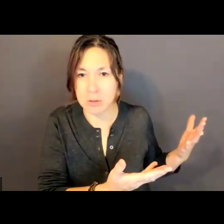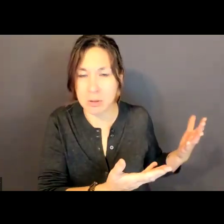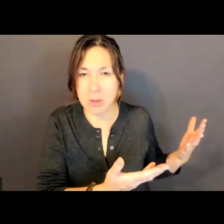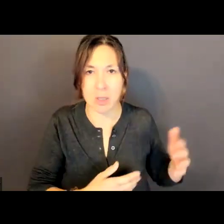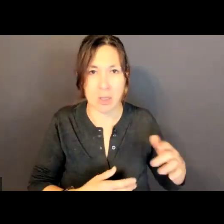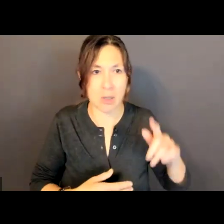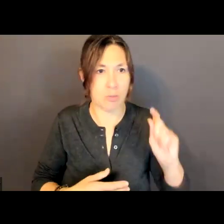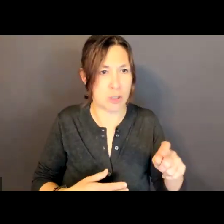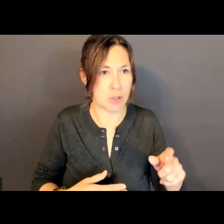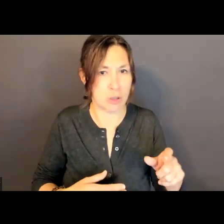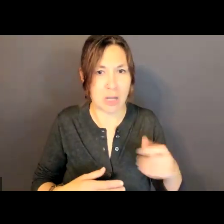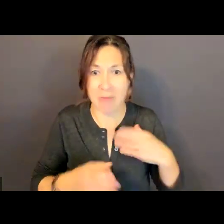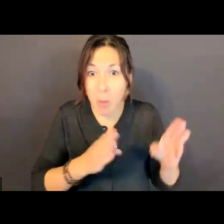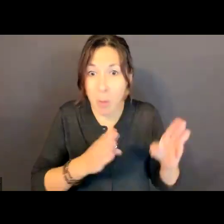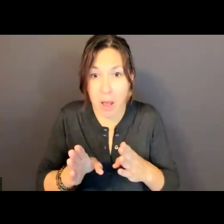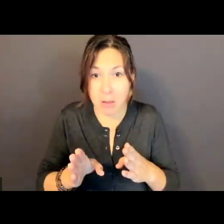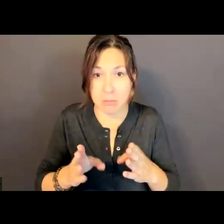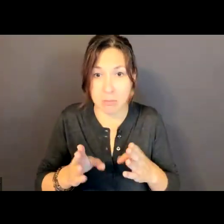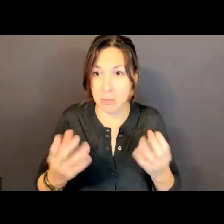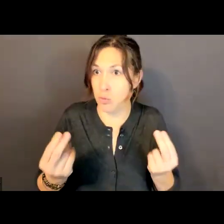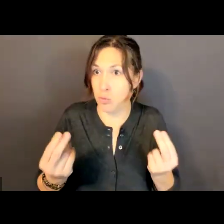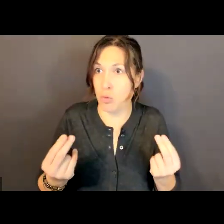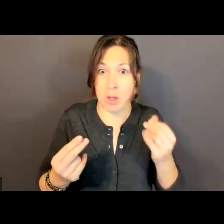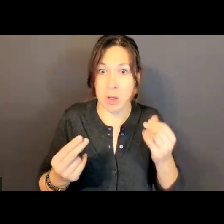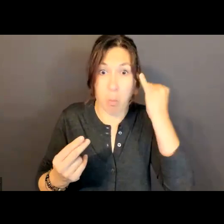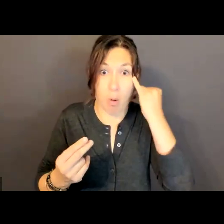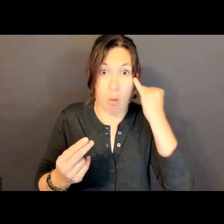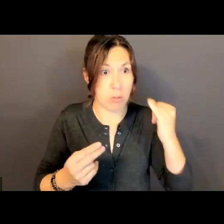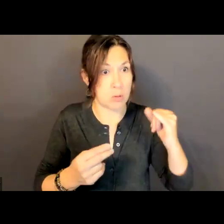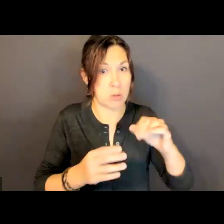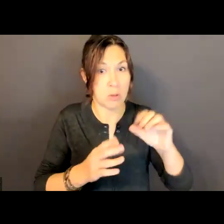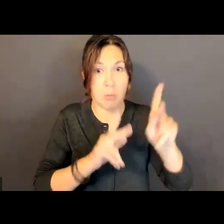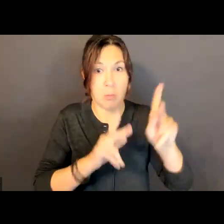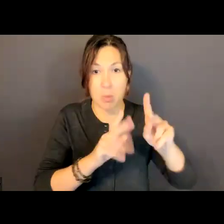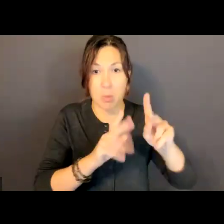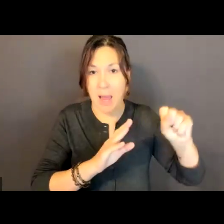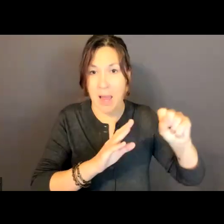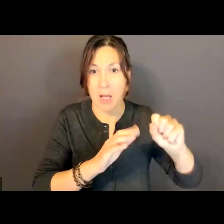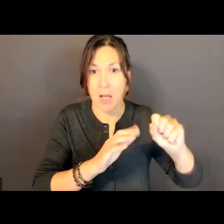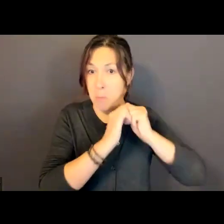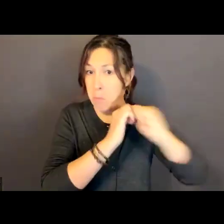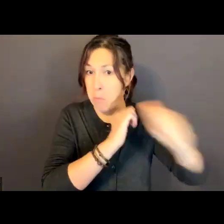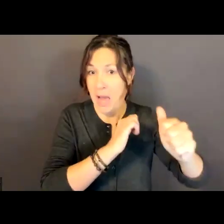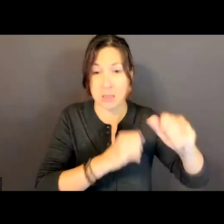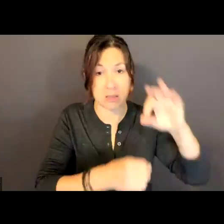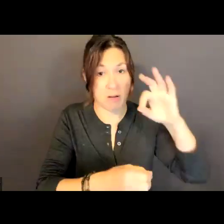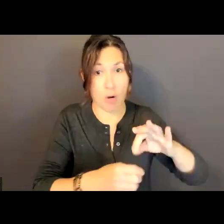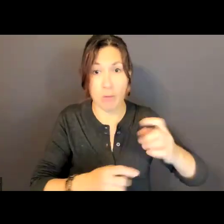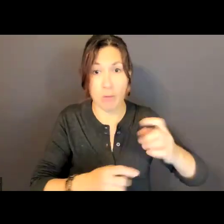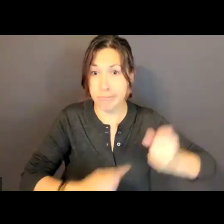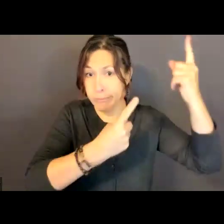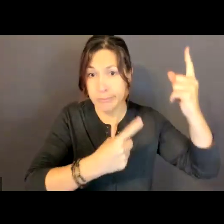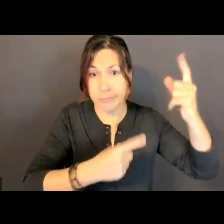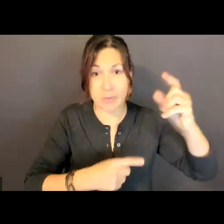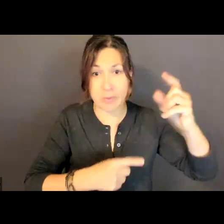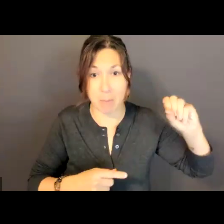I hope there is a plan of what we are doing, and that it's because it's late for schools to plan